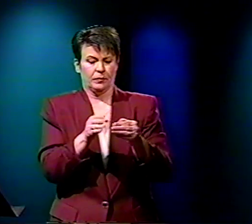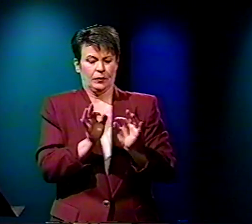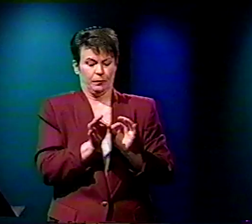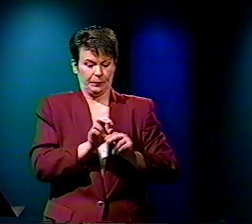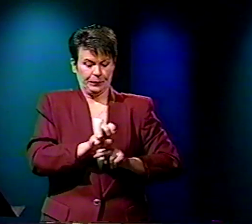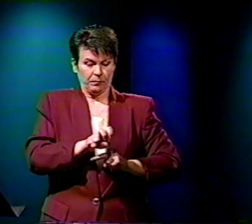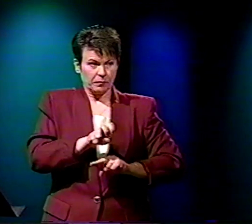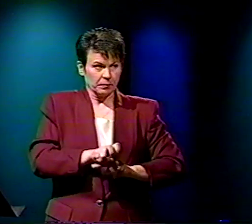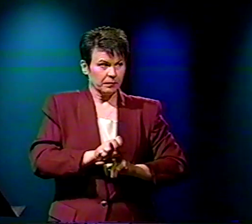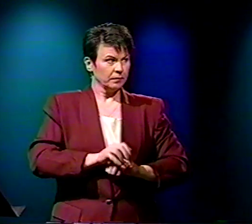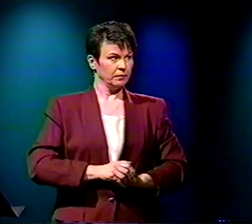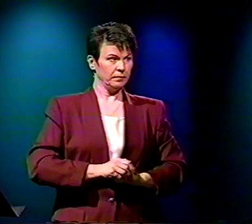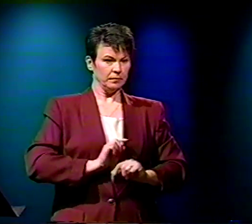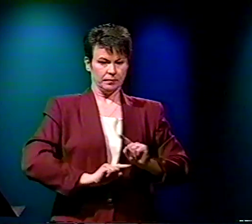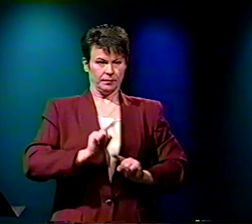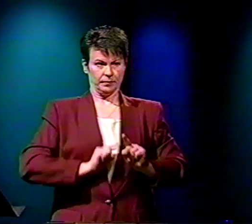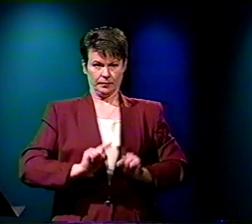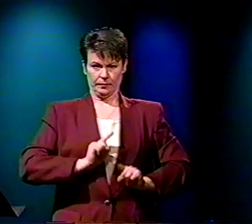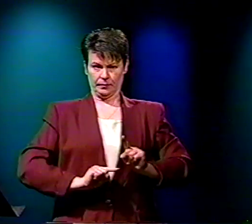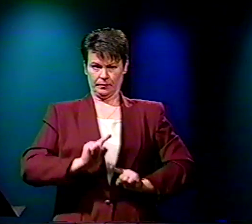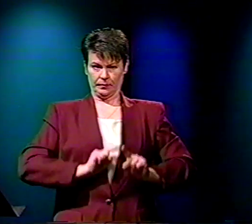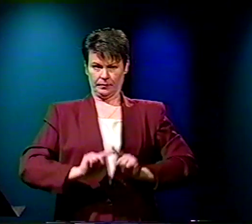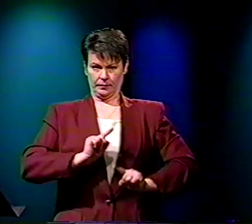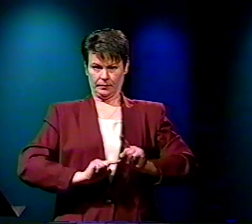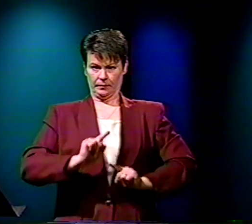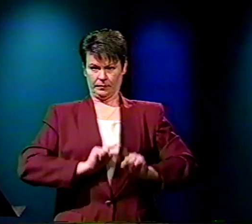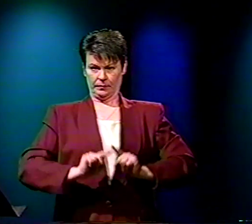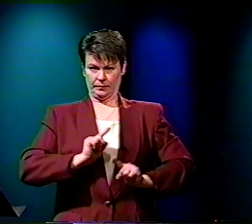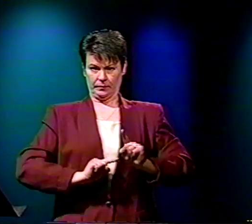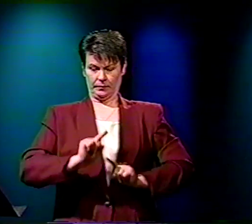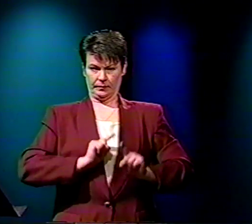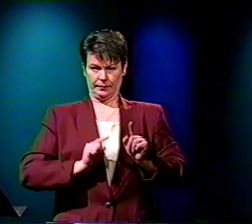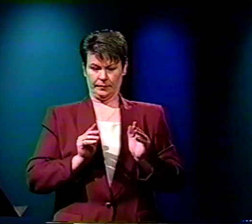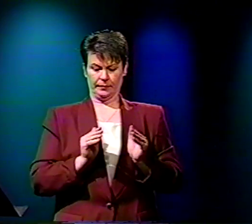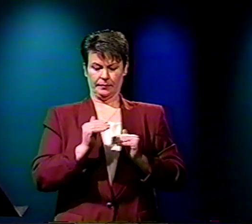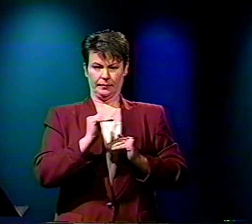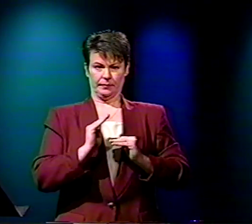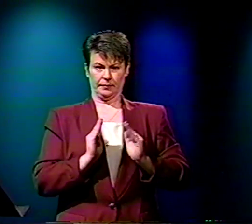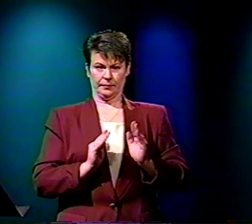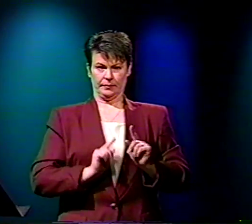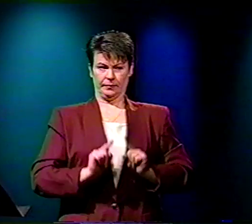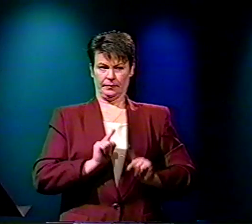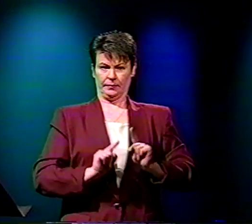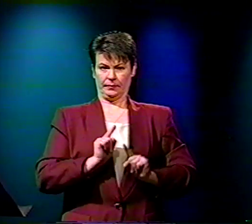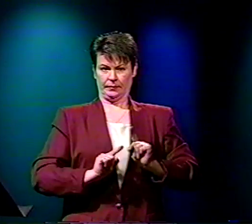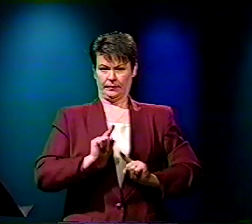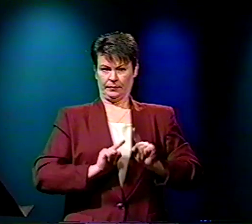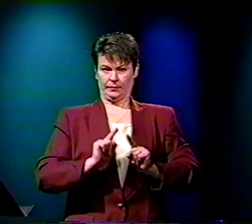one corner, so an interpreter is seated and signing very, very smallly in a very small signing